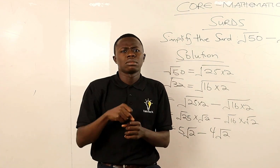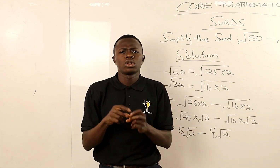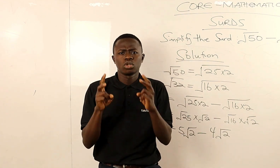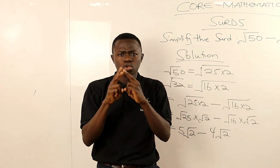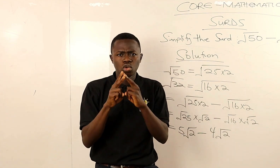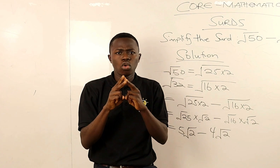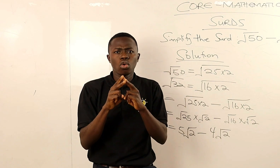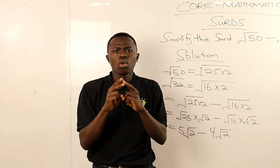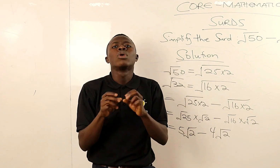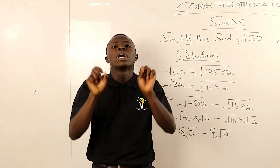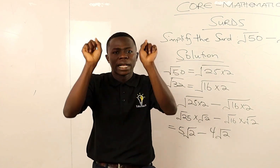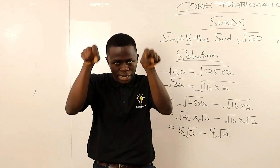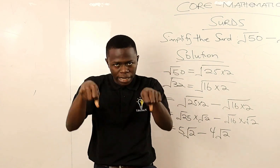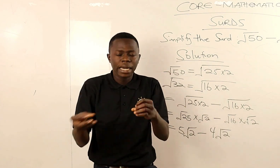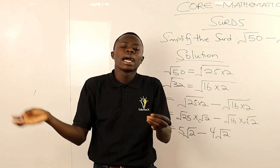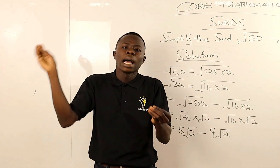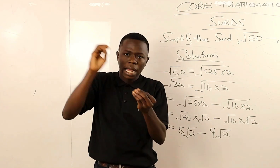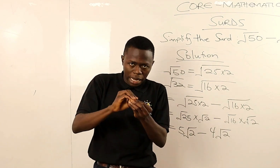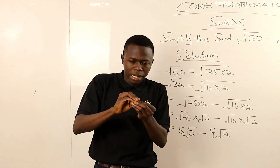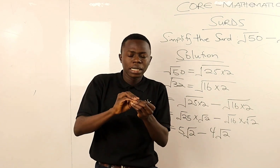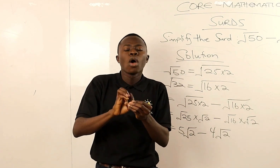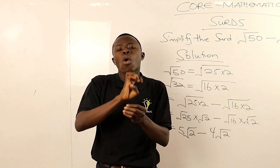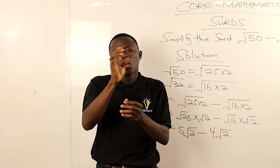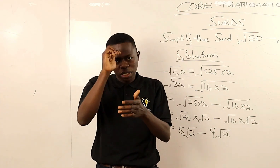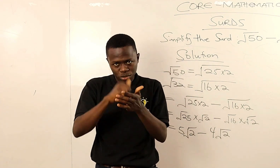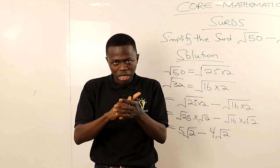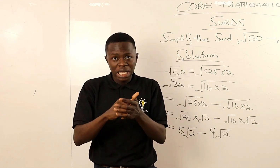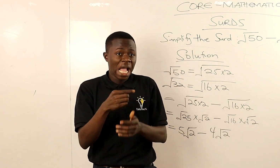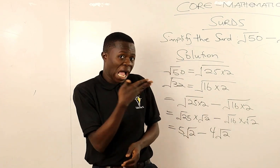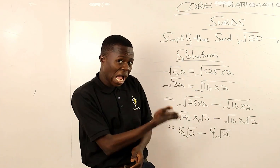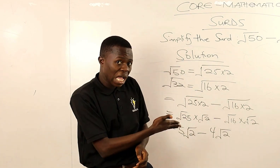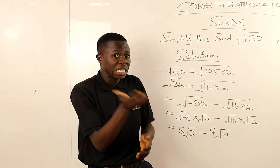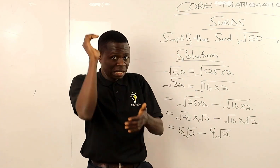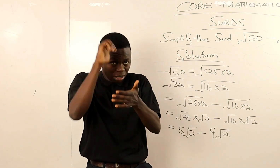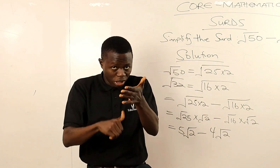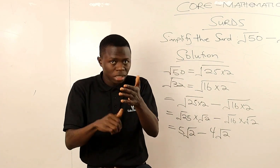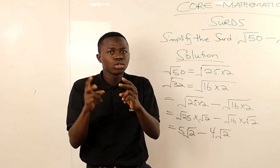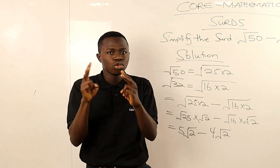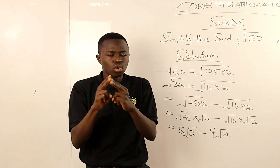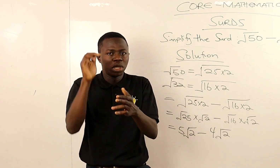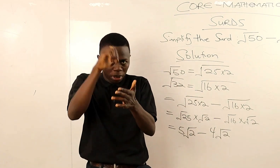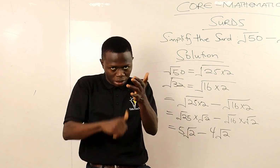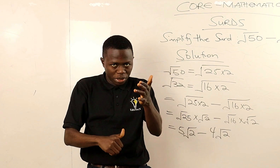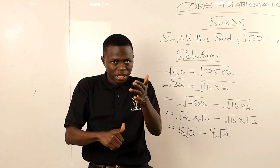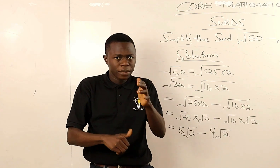can, yes, we can add or subtract them because they are the same.